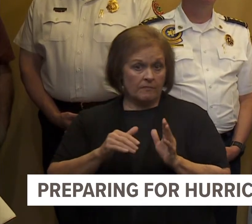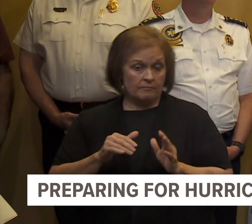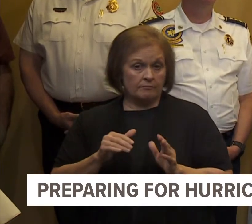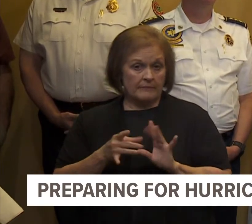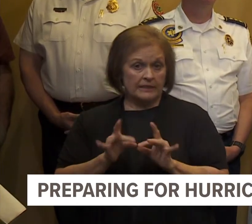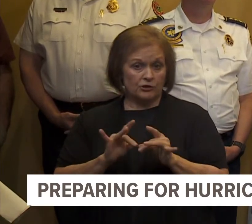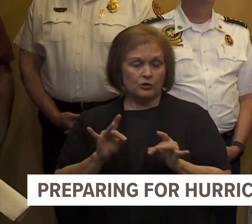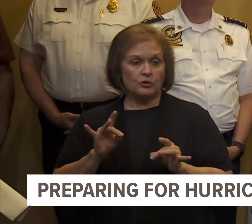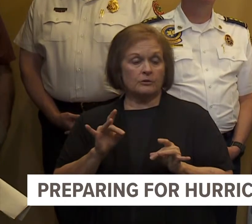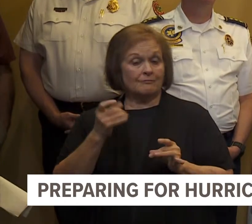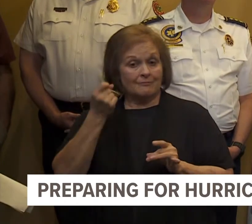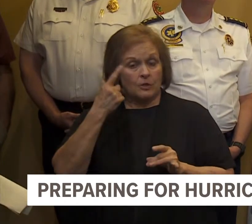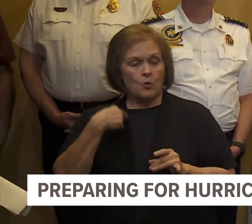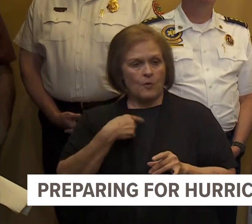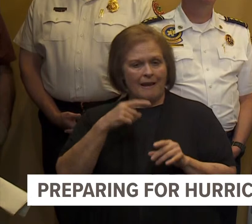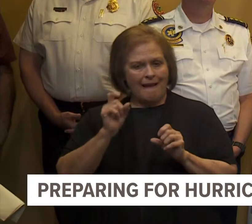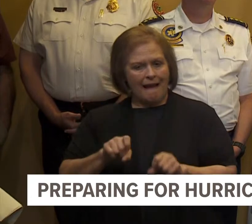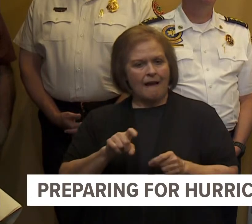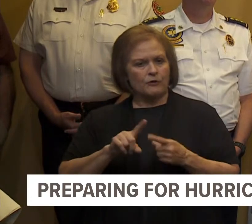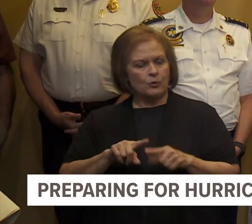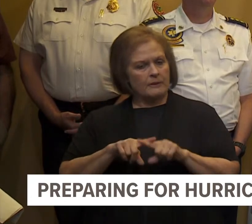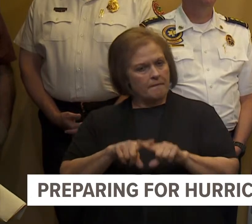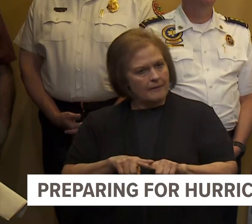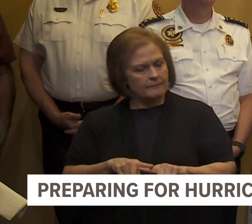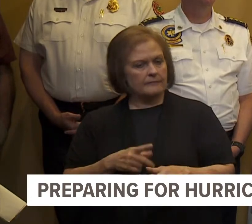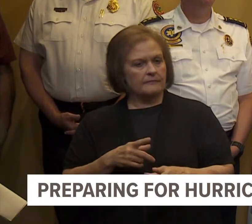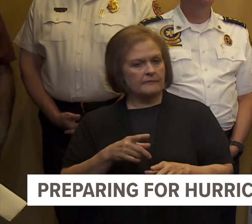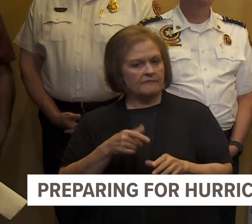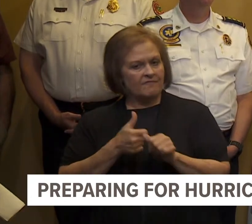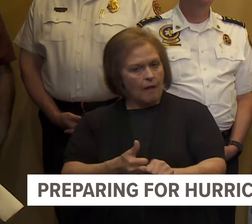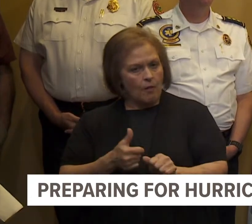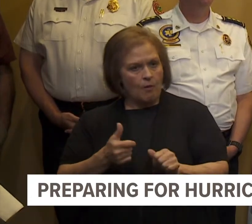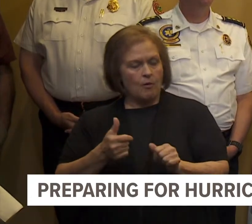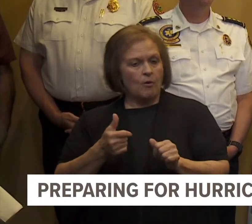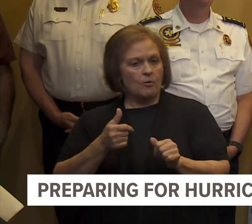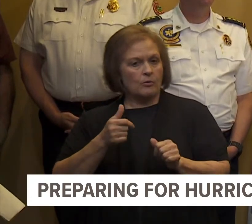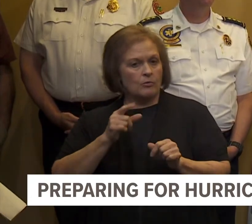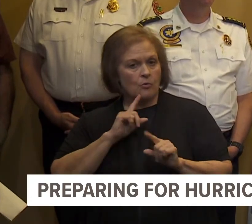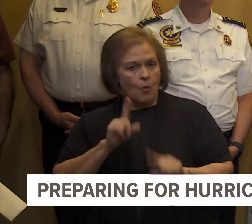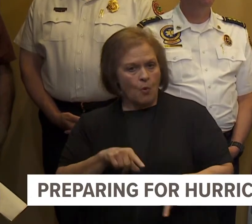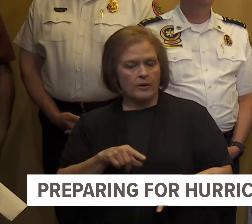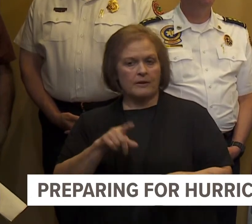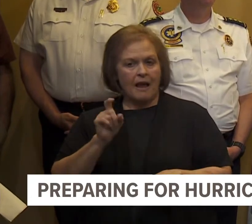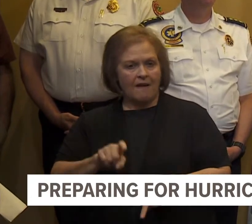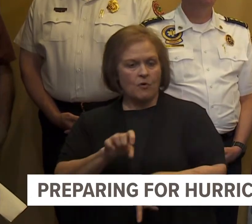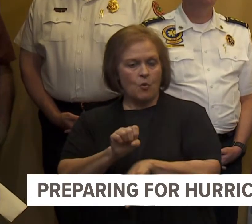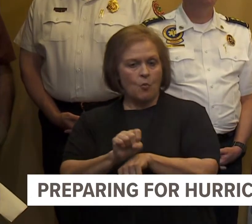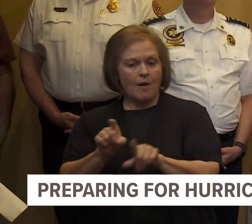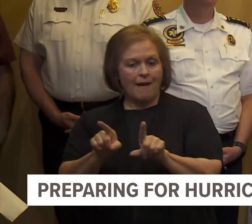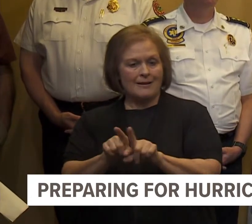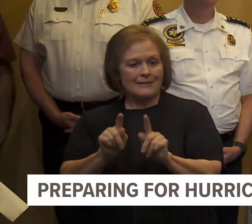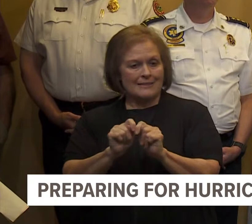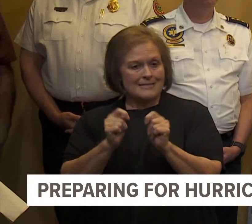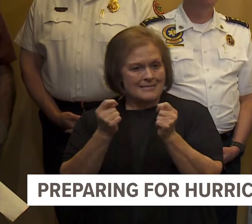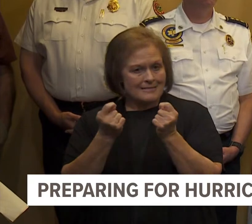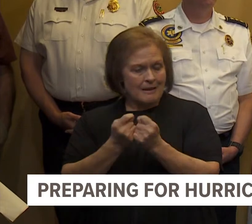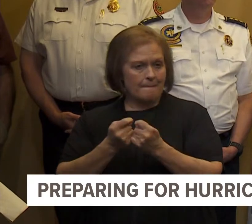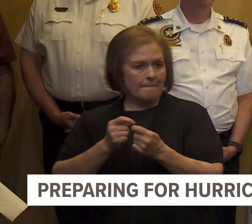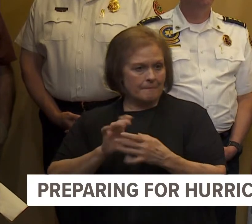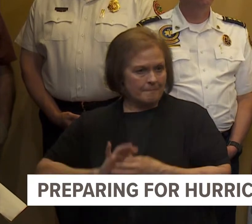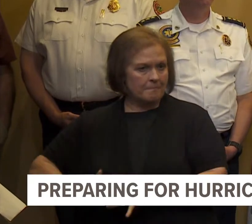is that we have to depend on them to follow the orders and instructions, be prepared to work as a team,